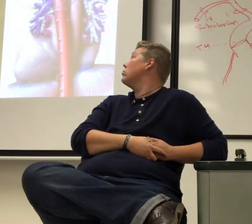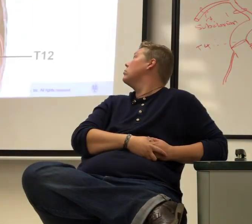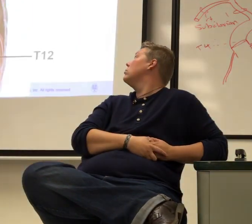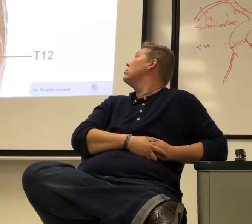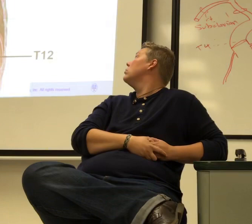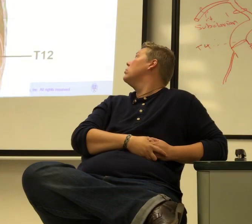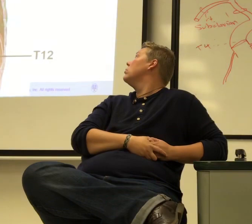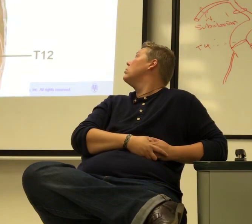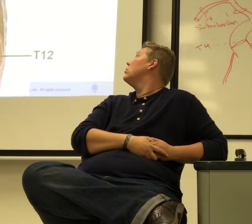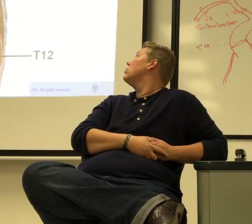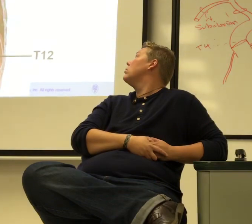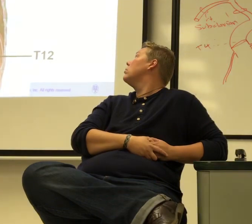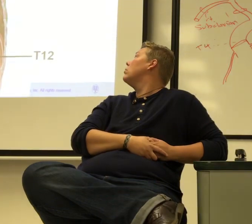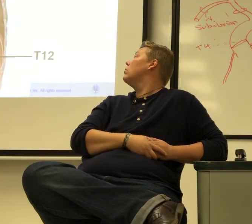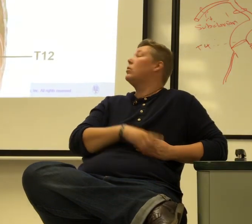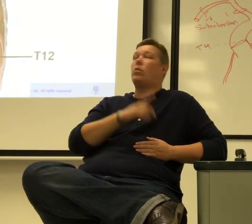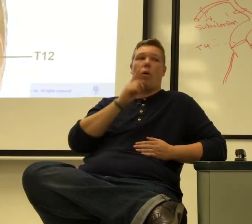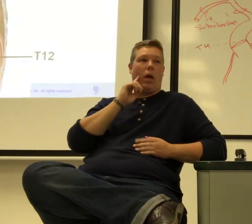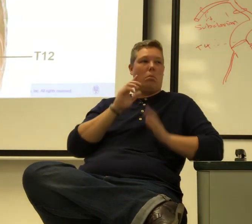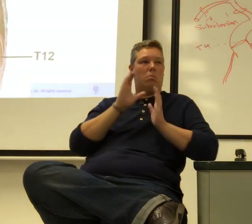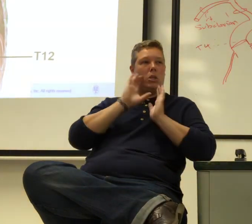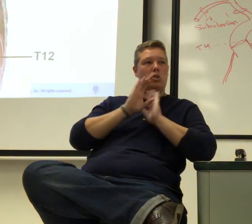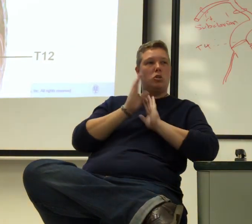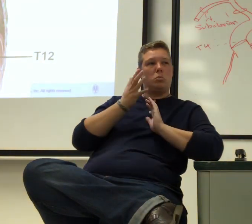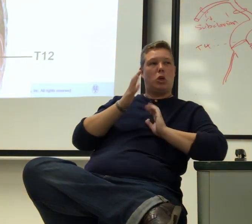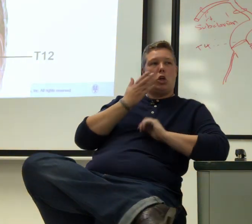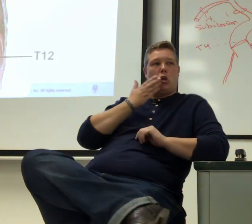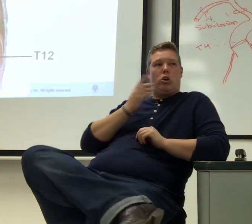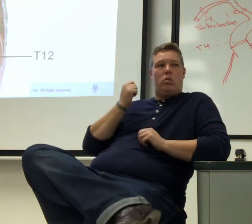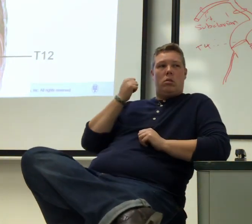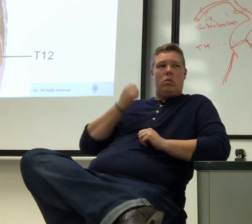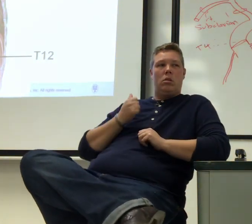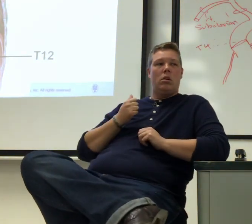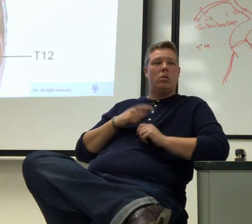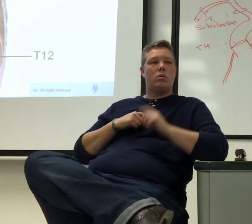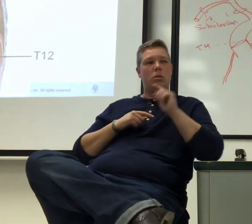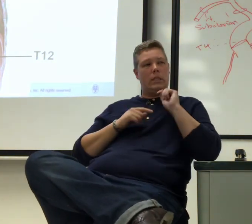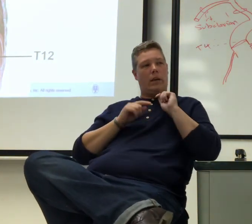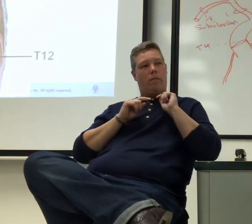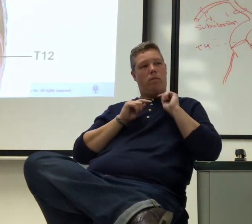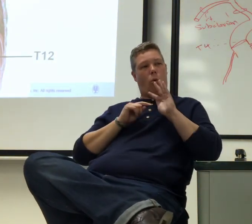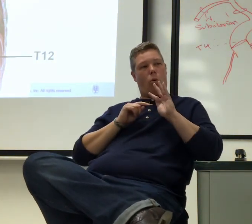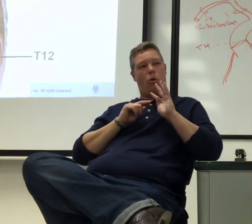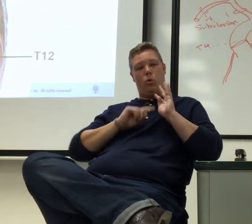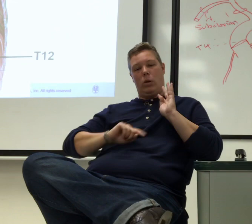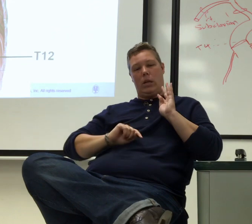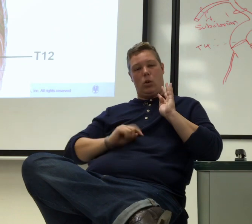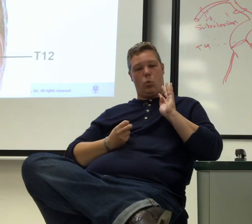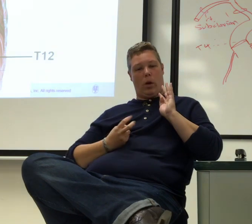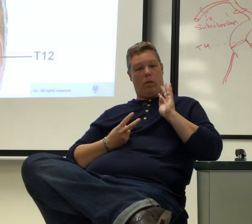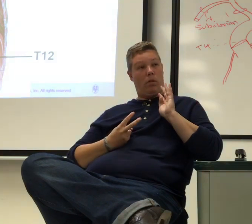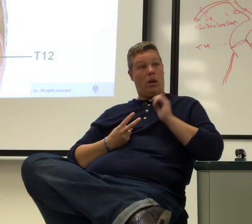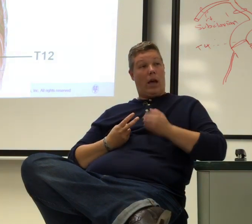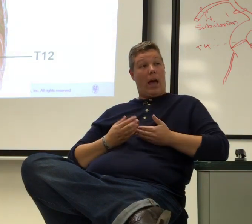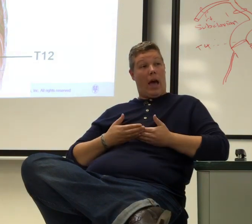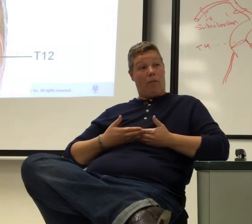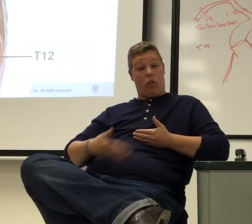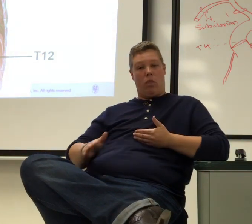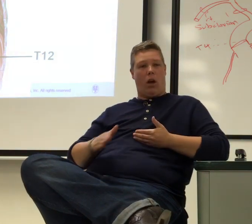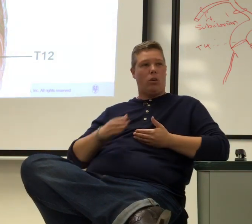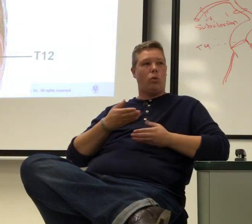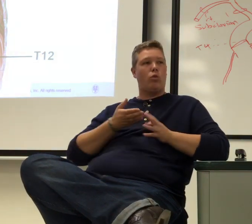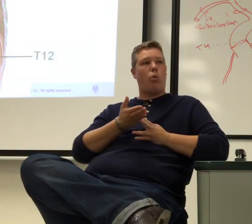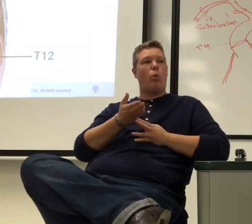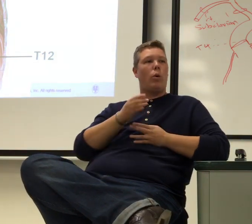They're between the intercostal spaces, that's what you can see here. So it runs from the level of T4 to T12. After that, it goes to the diaphragm and